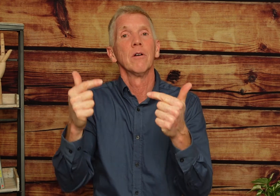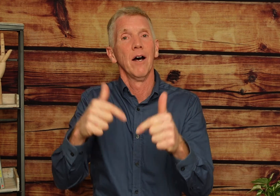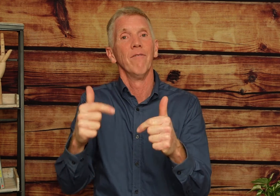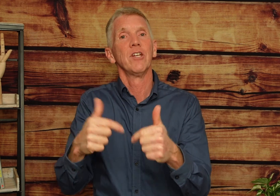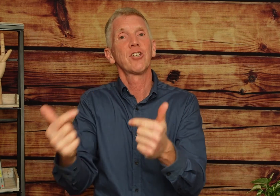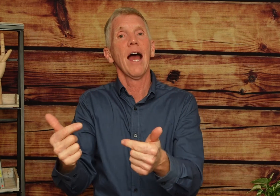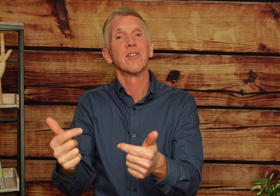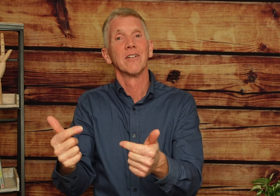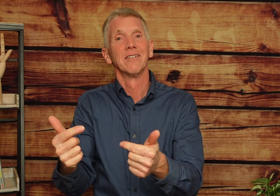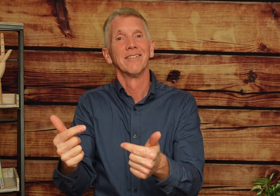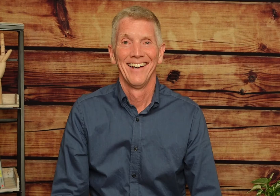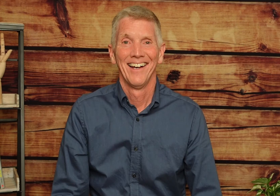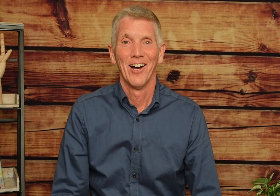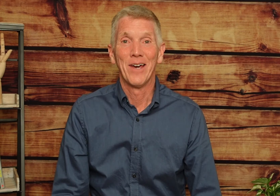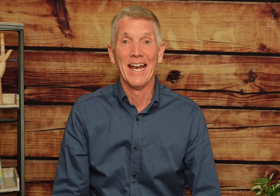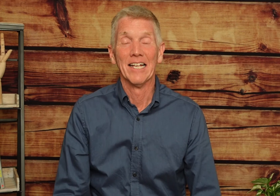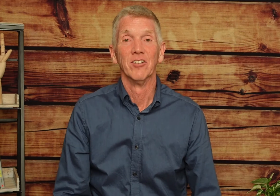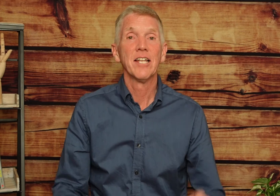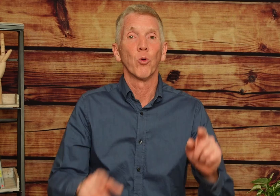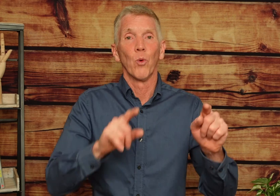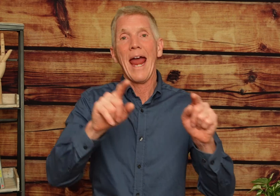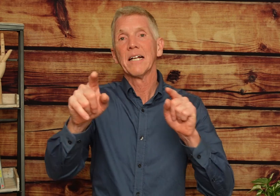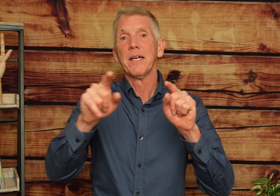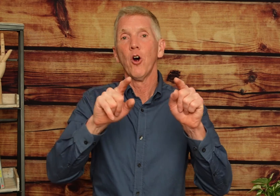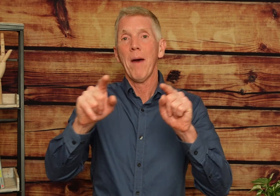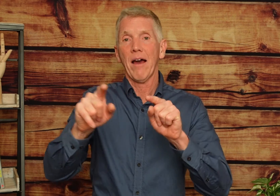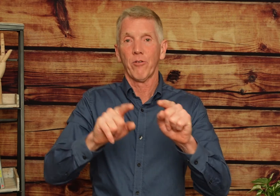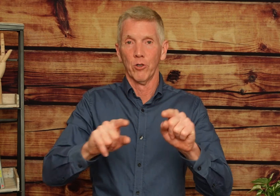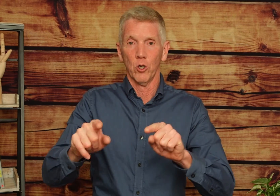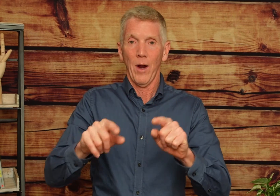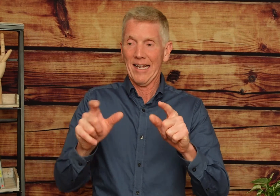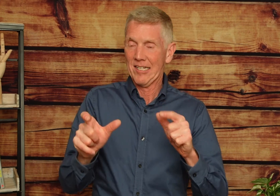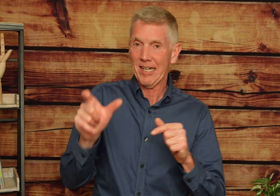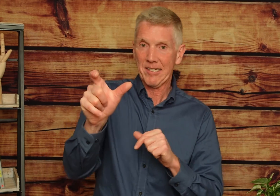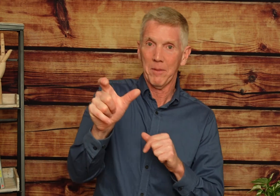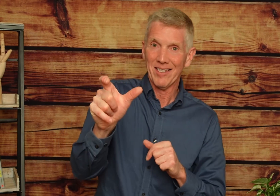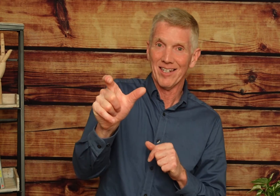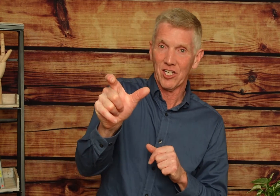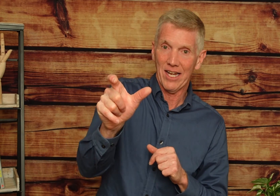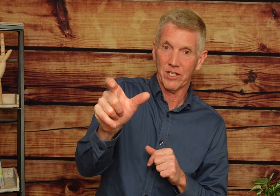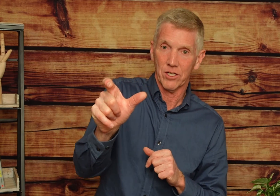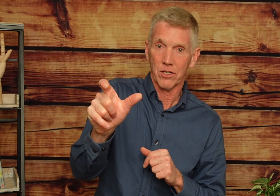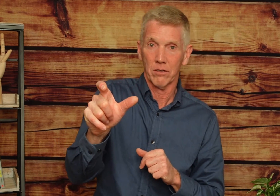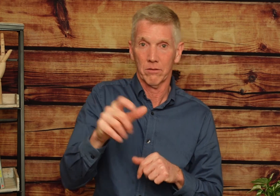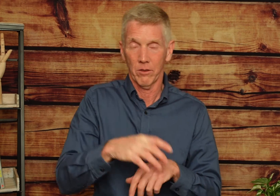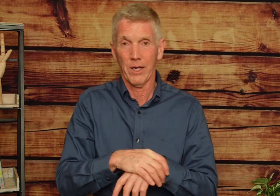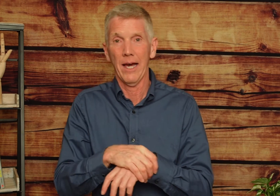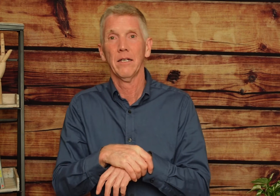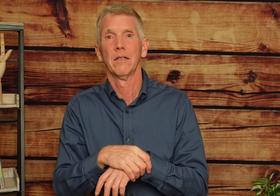of these signs. Okay, let's randomly go back through and stick some of these into sentences, okay?